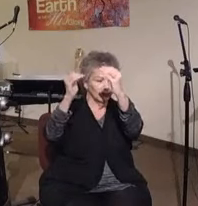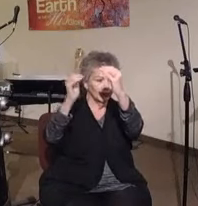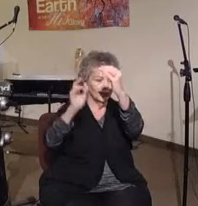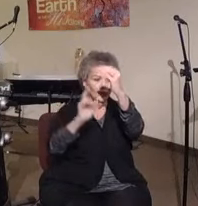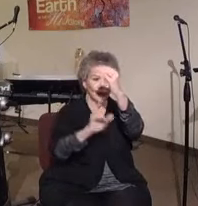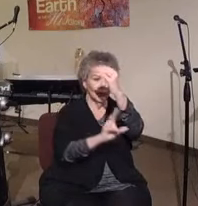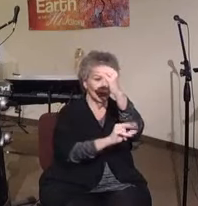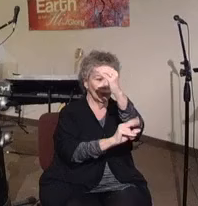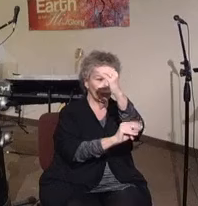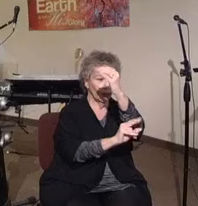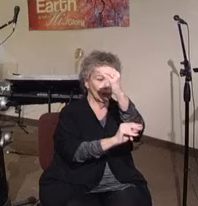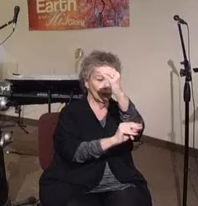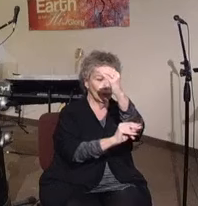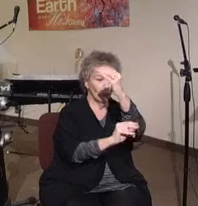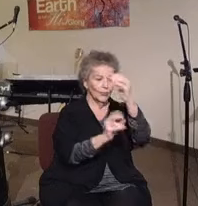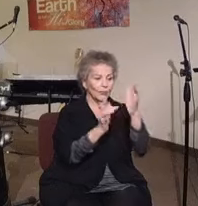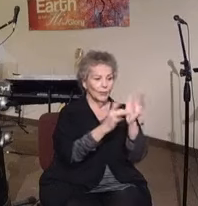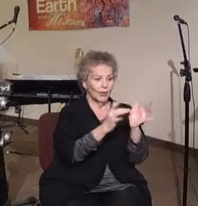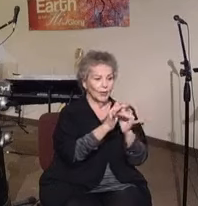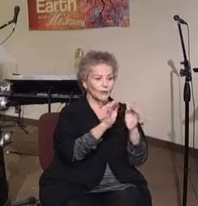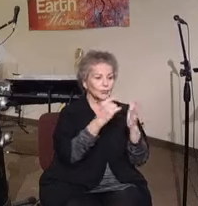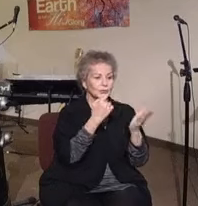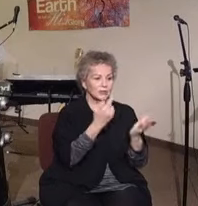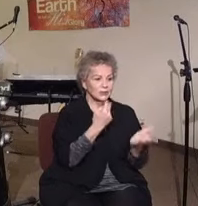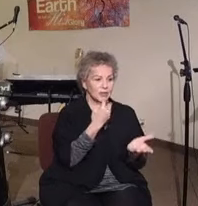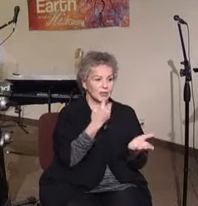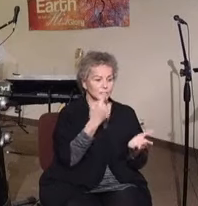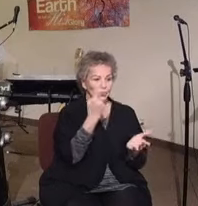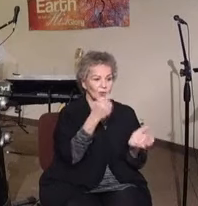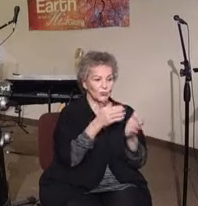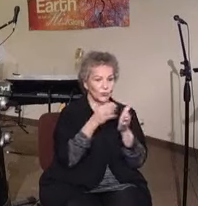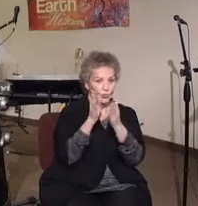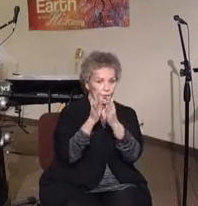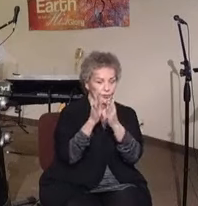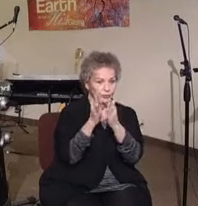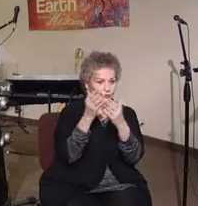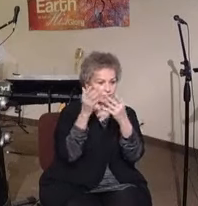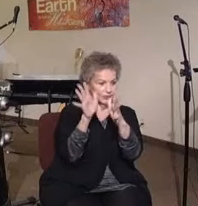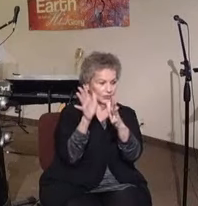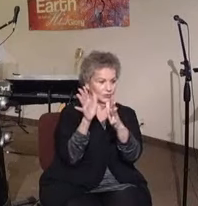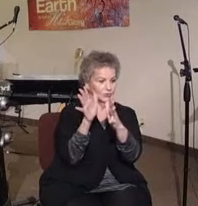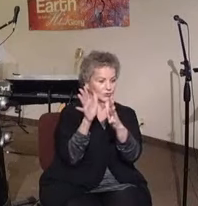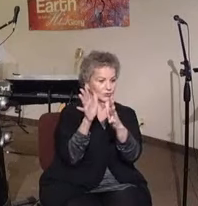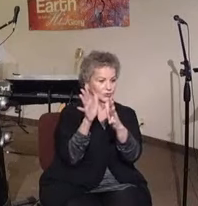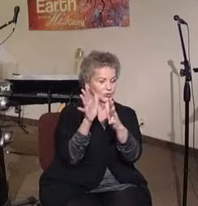There's one road, my Bible says. And so all these isms come back in.